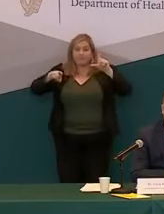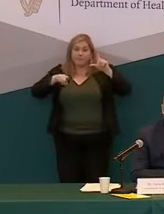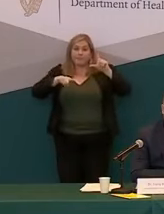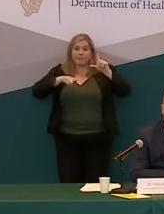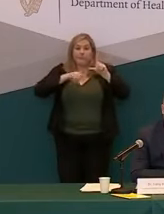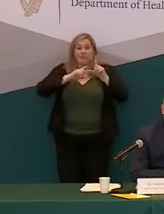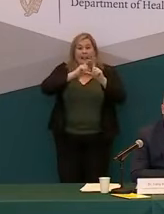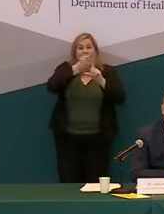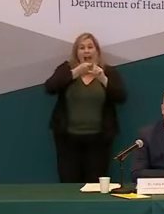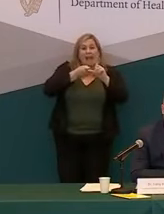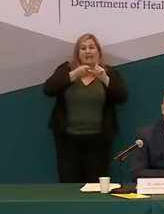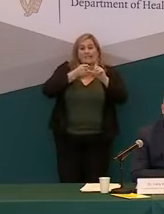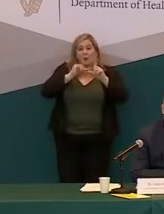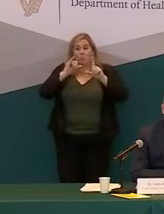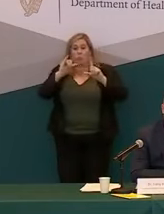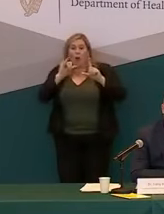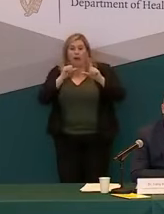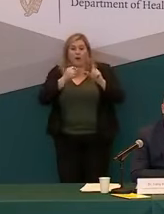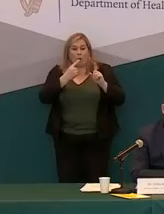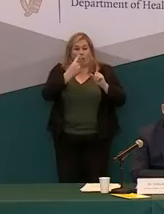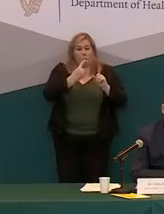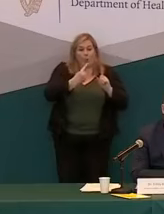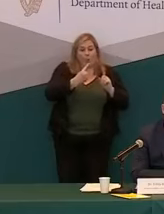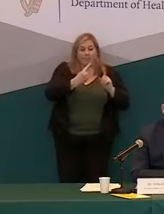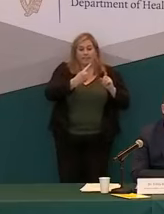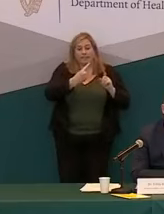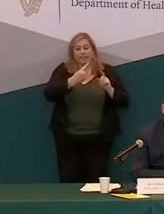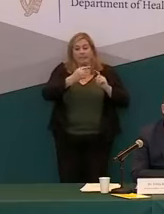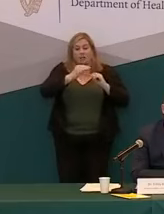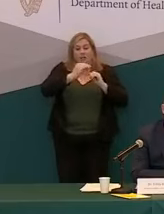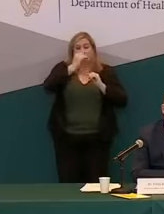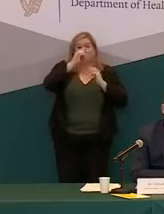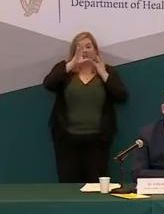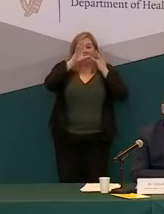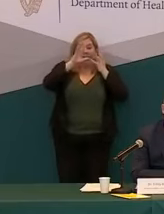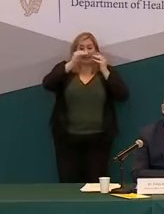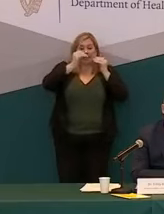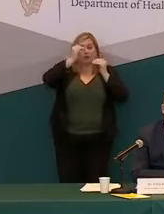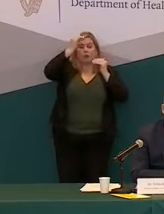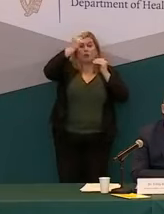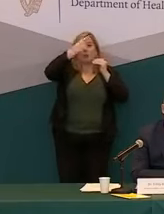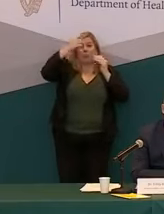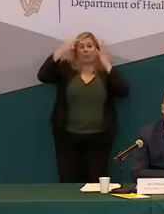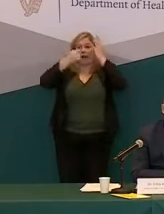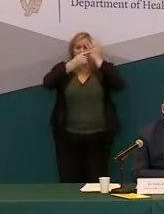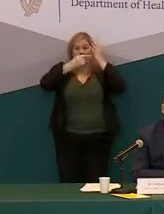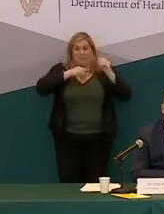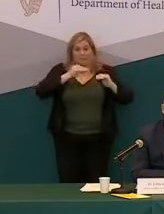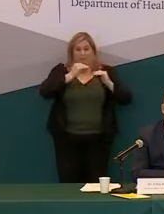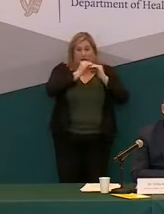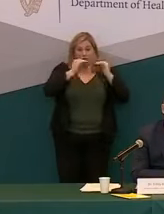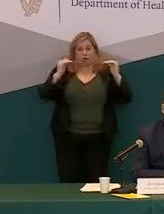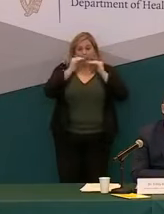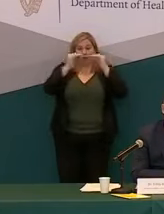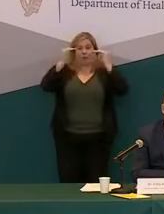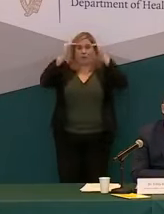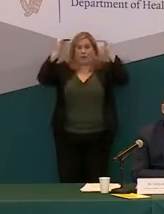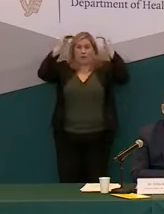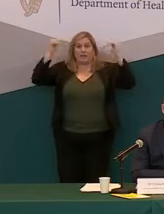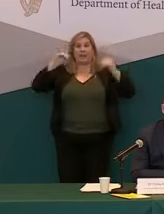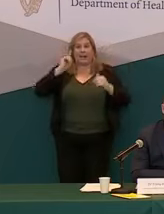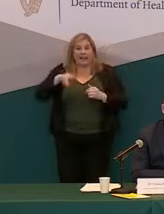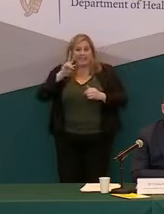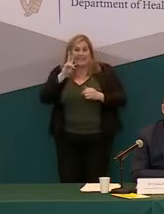to 100 to 1,000 very, very quickly. And therefore, rapid growth shows as a straight line, and you can see